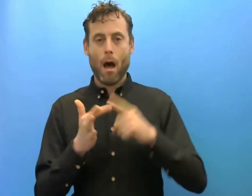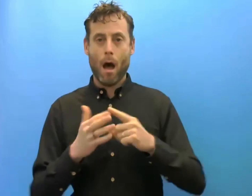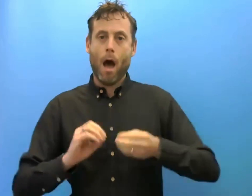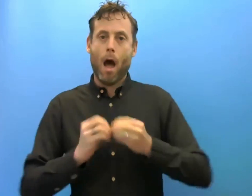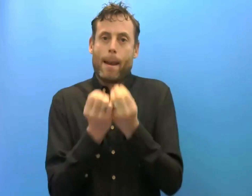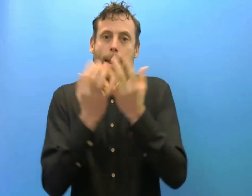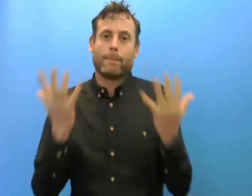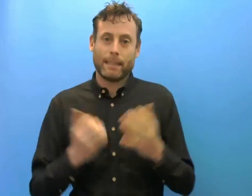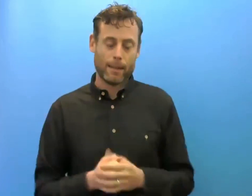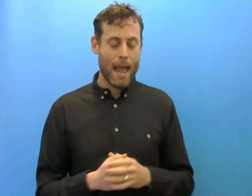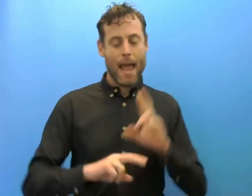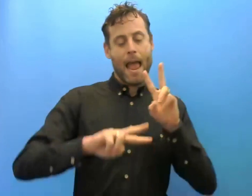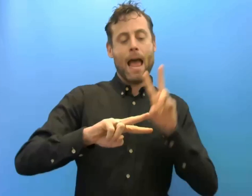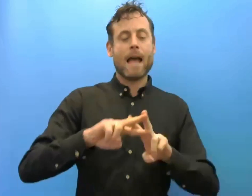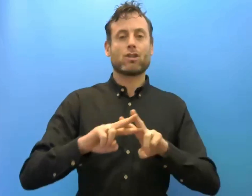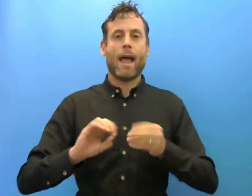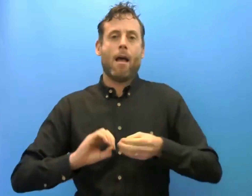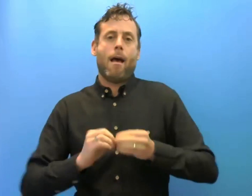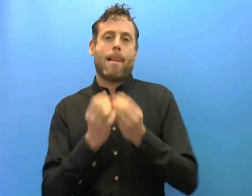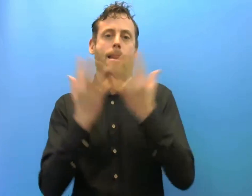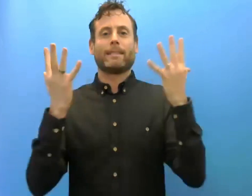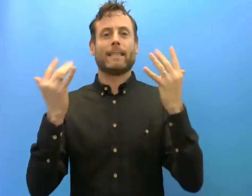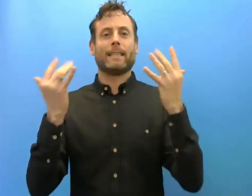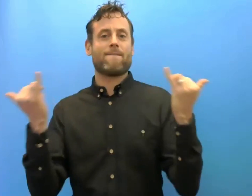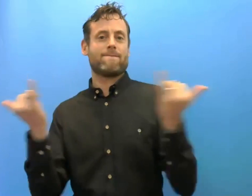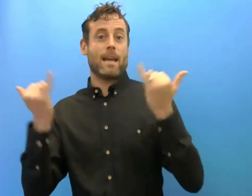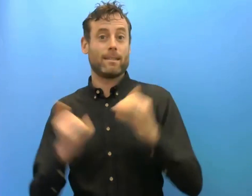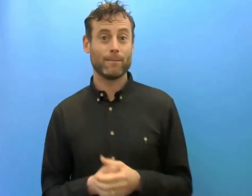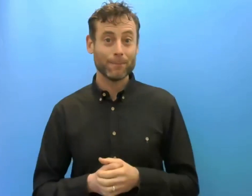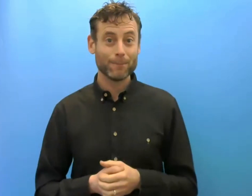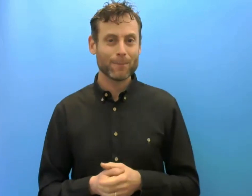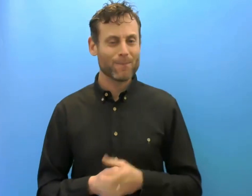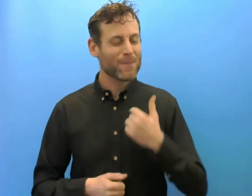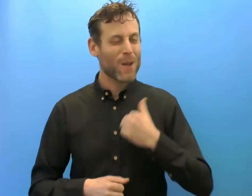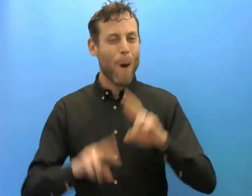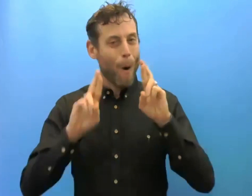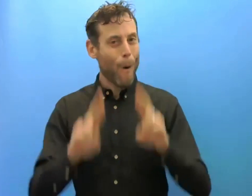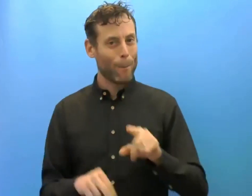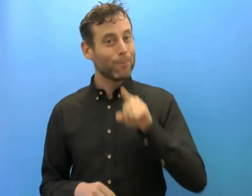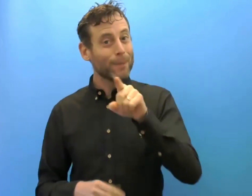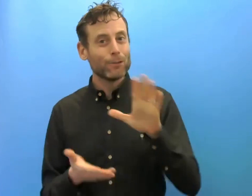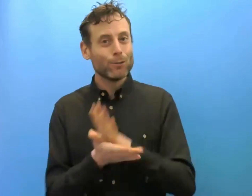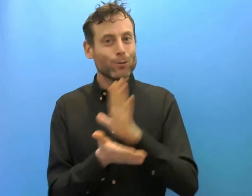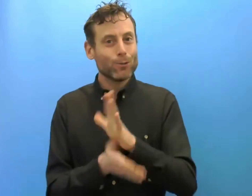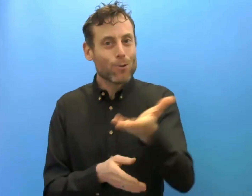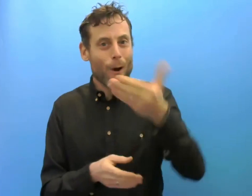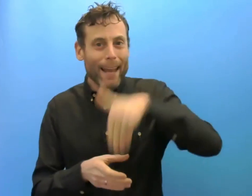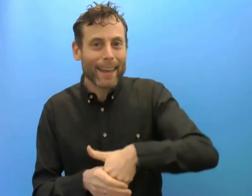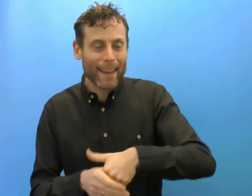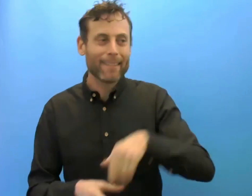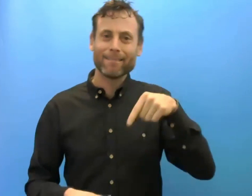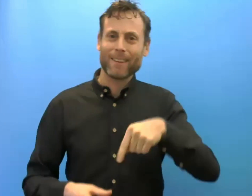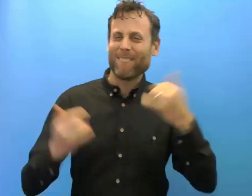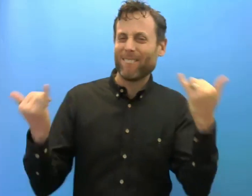#UnlimitedFest. We really hope you enjoy this event and the whole festival experience. It's always great to learn from